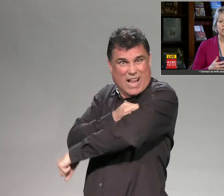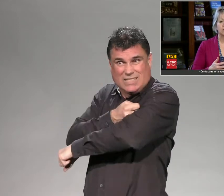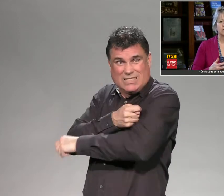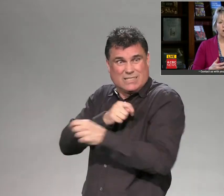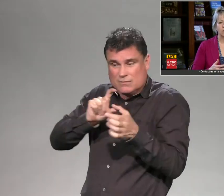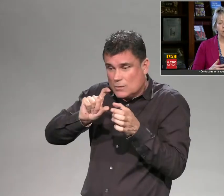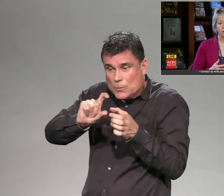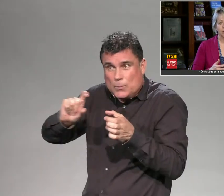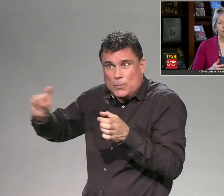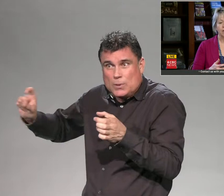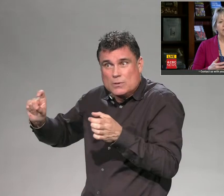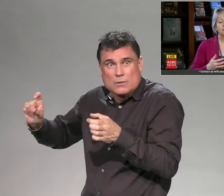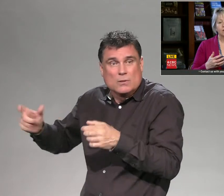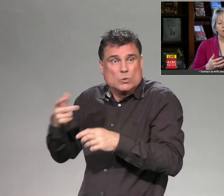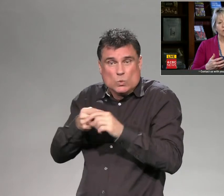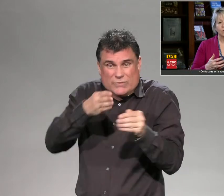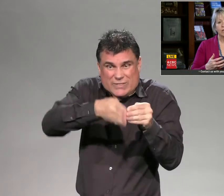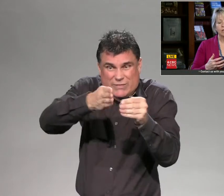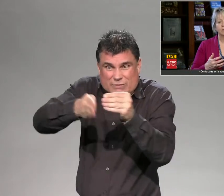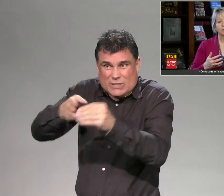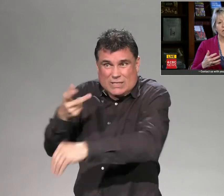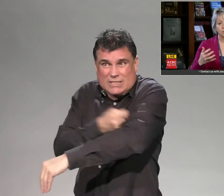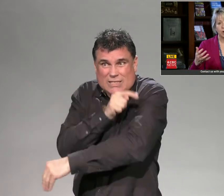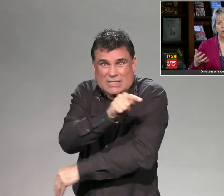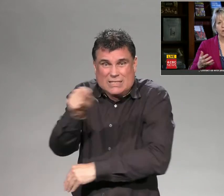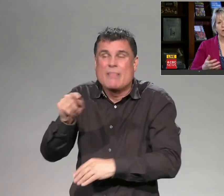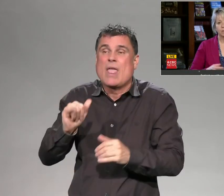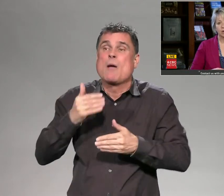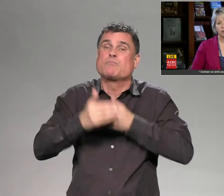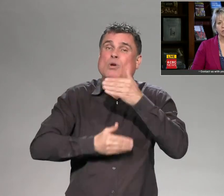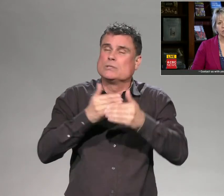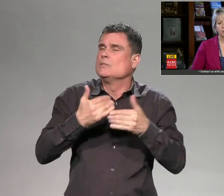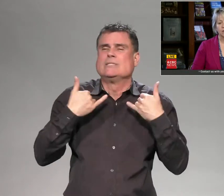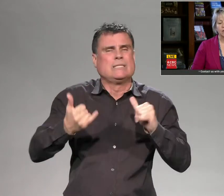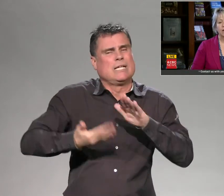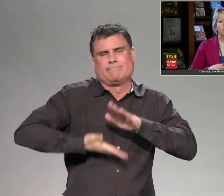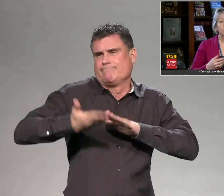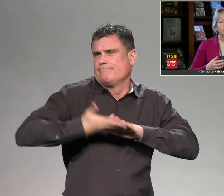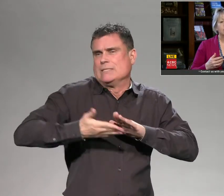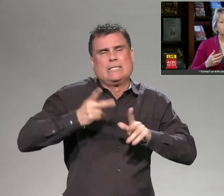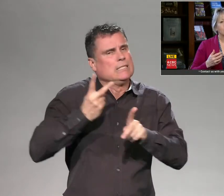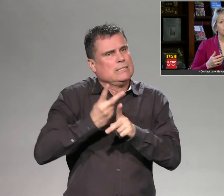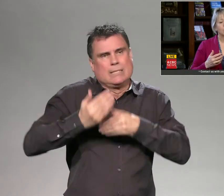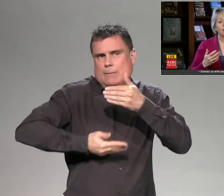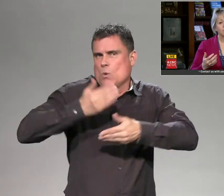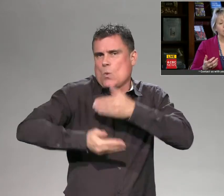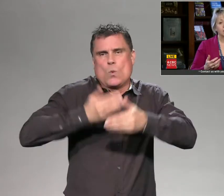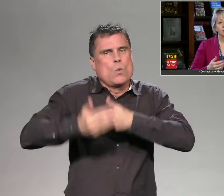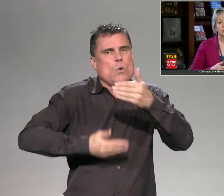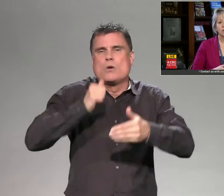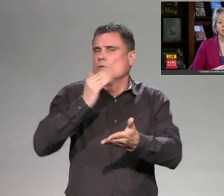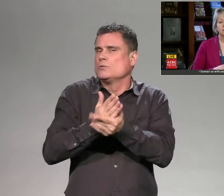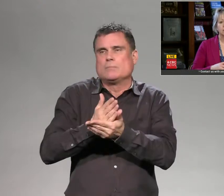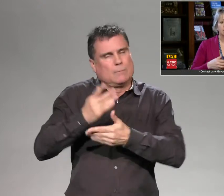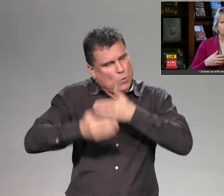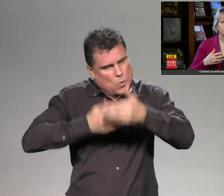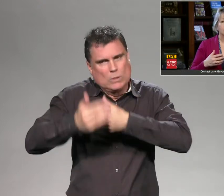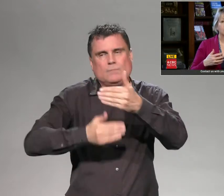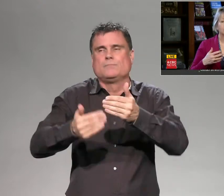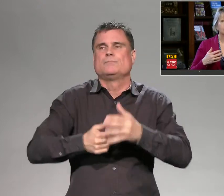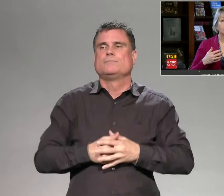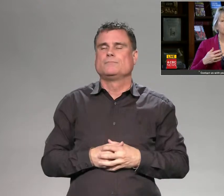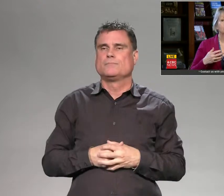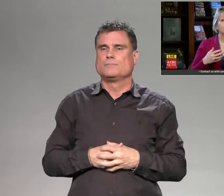that process is ongoing, and it's ongoing as part of our partnership. I will say as well, we have a large